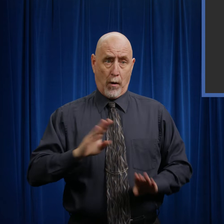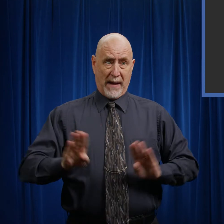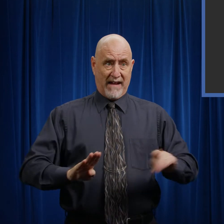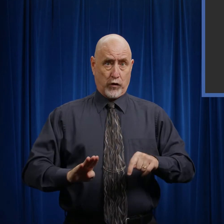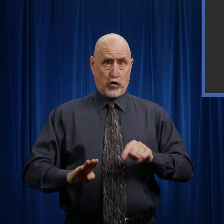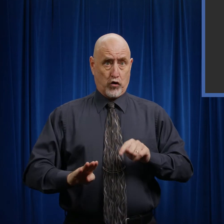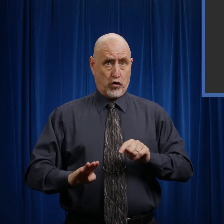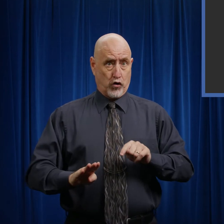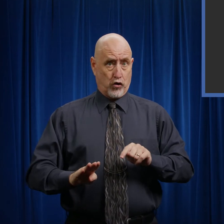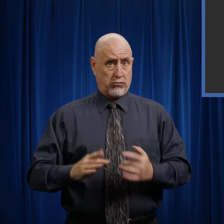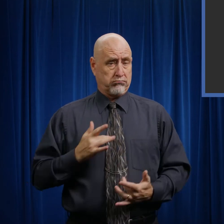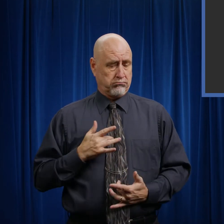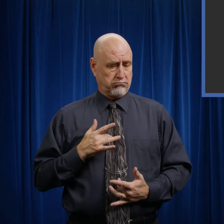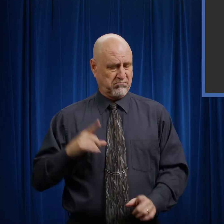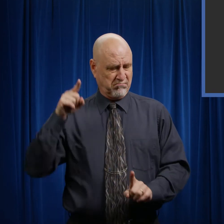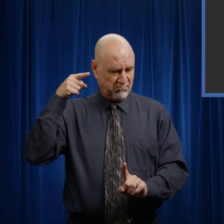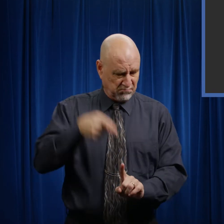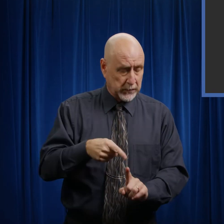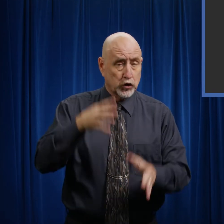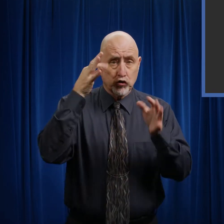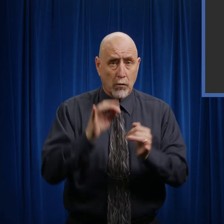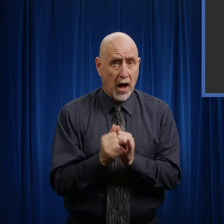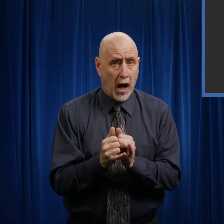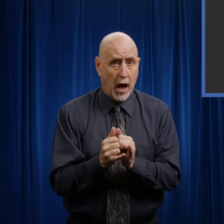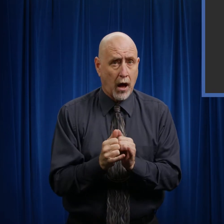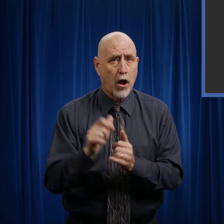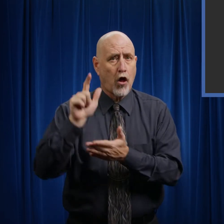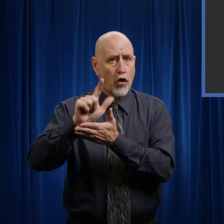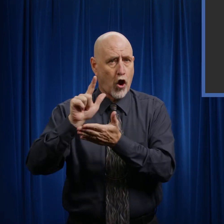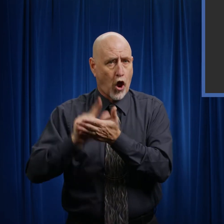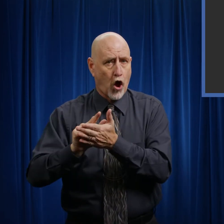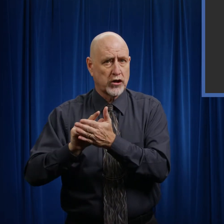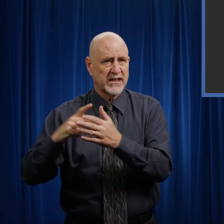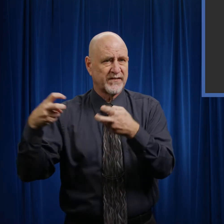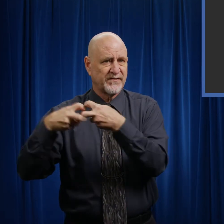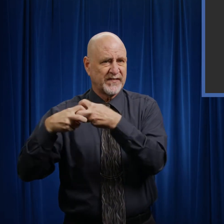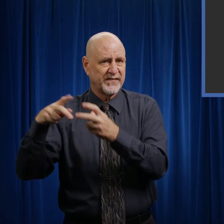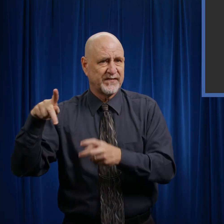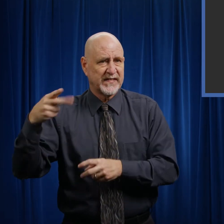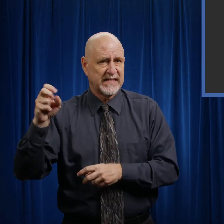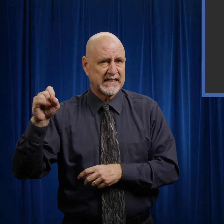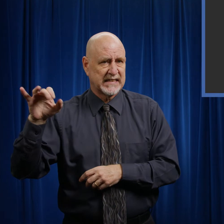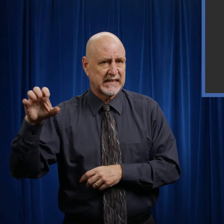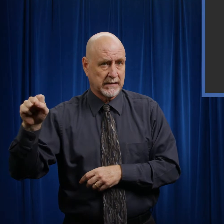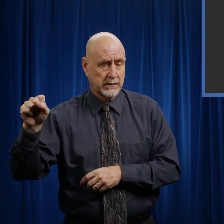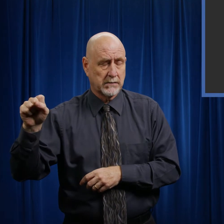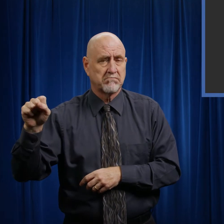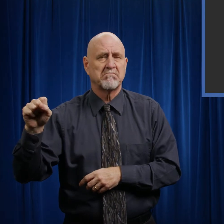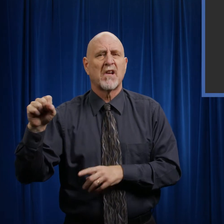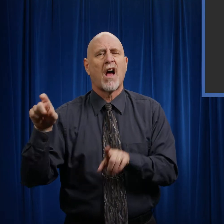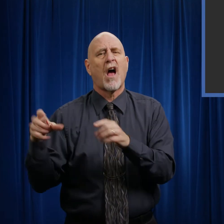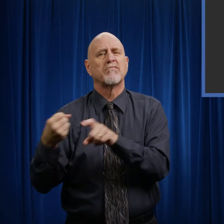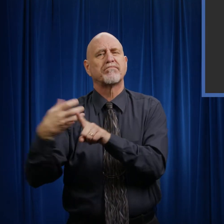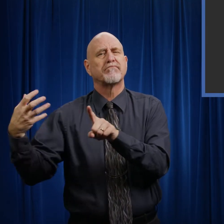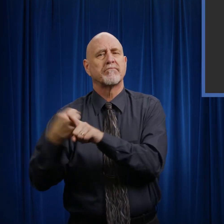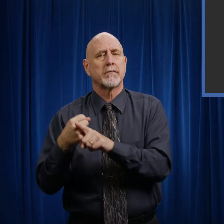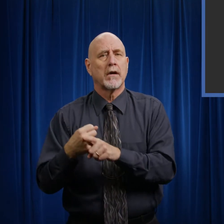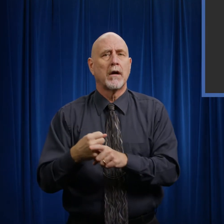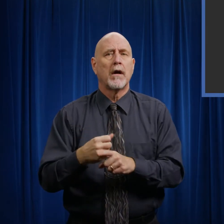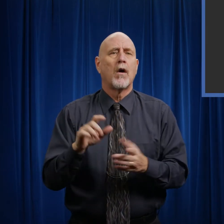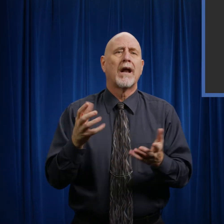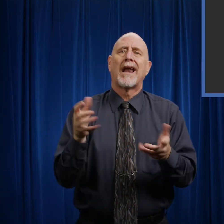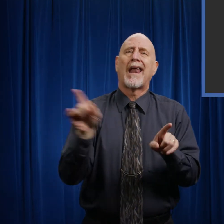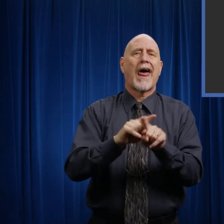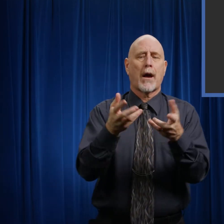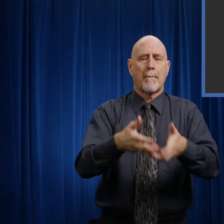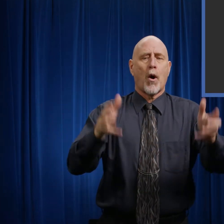our behavior is absolutely determined by the laws of physics. And then he added, we